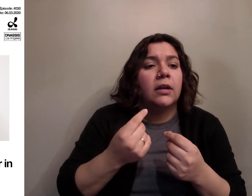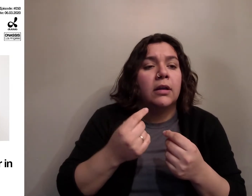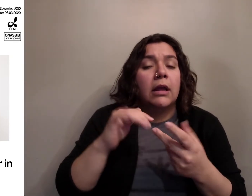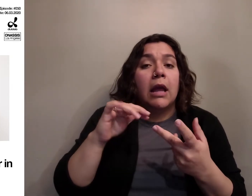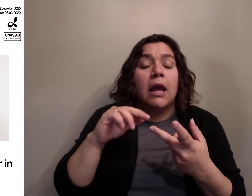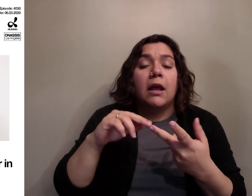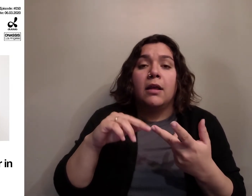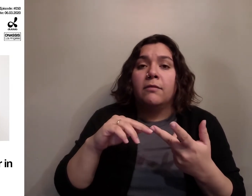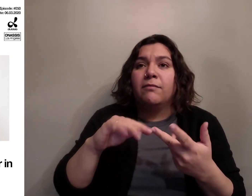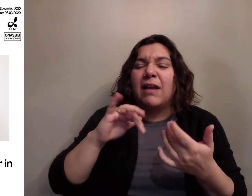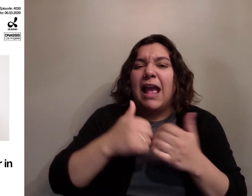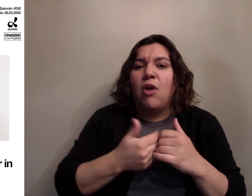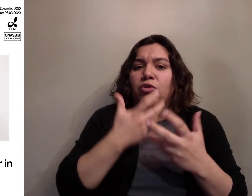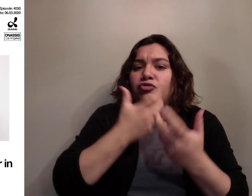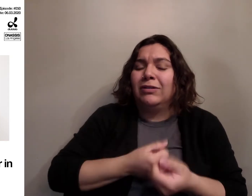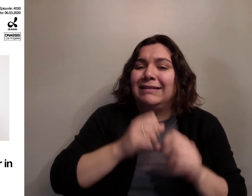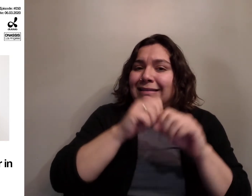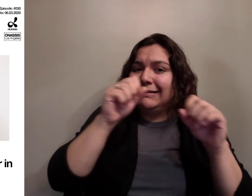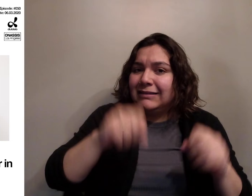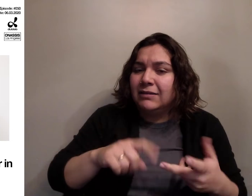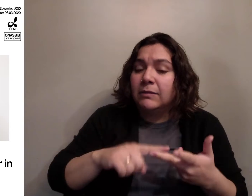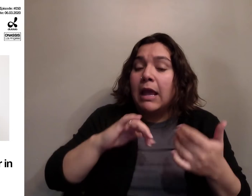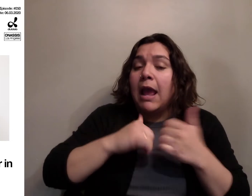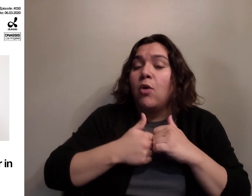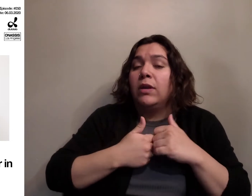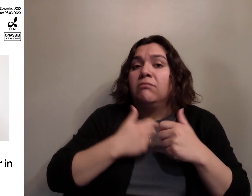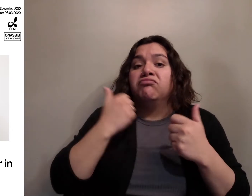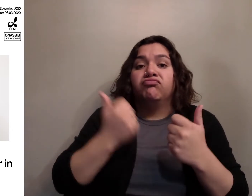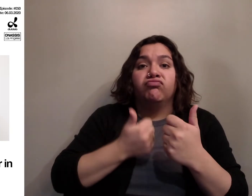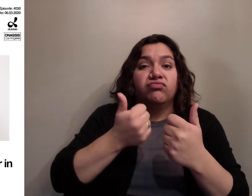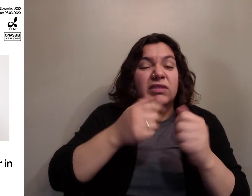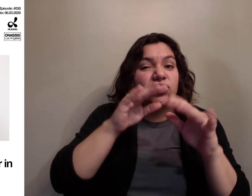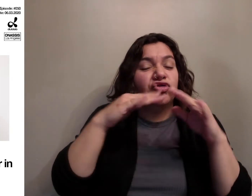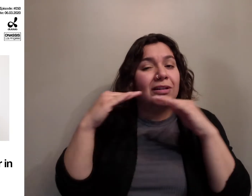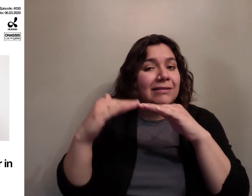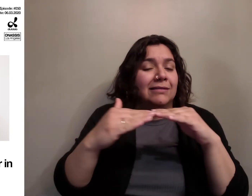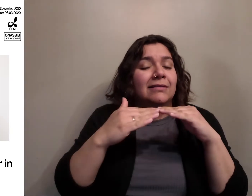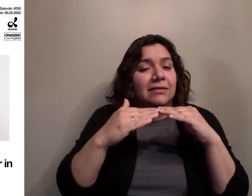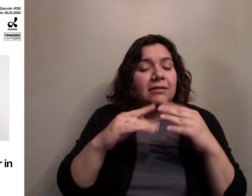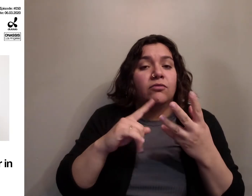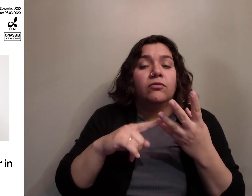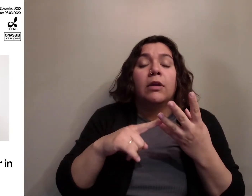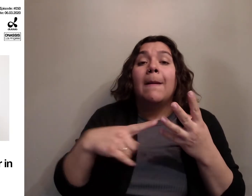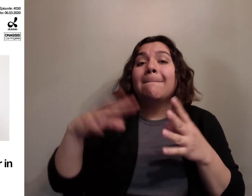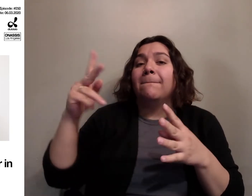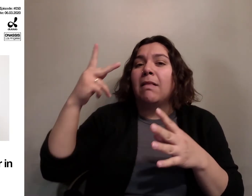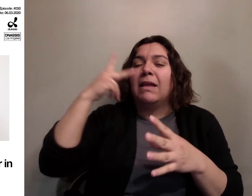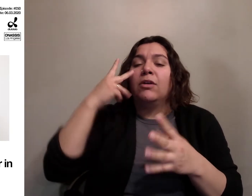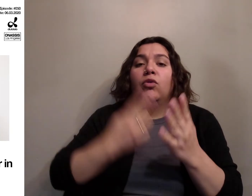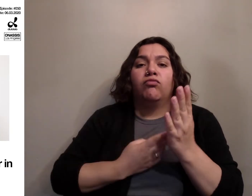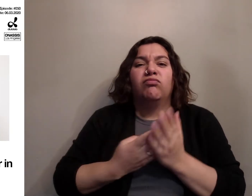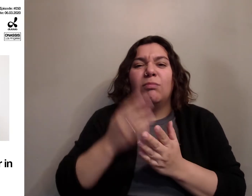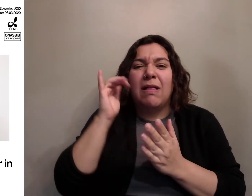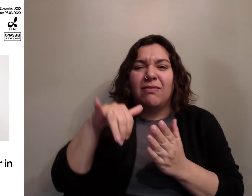about how we move outward and how we structure our systems and how we pursue justice and